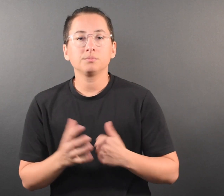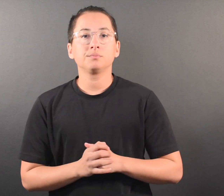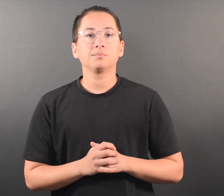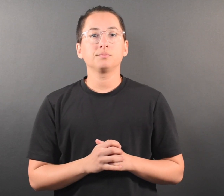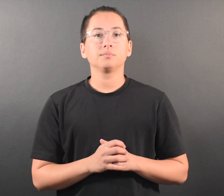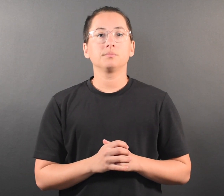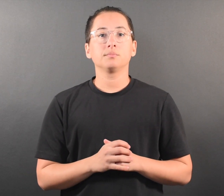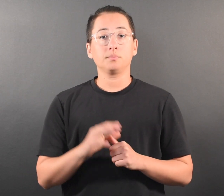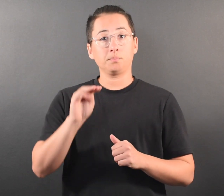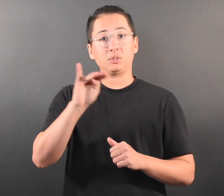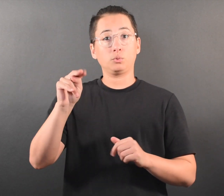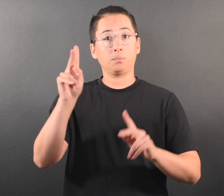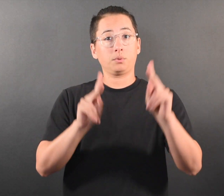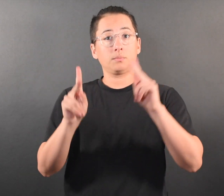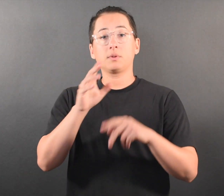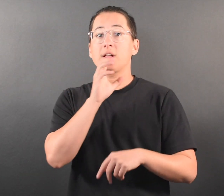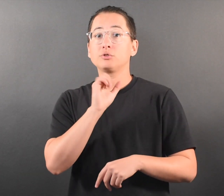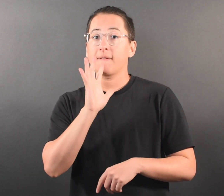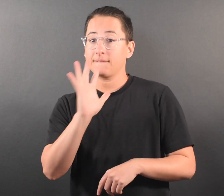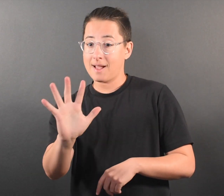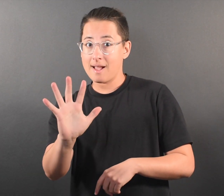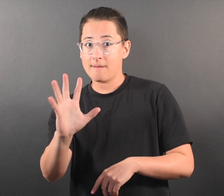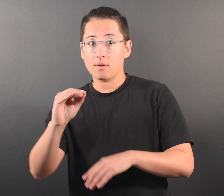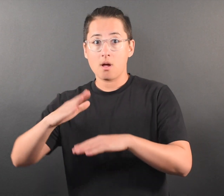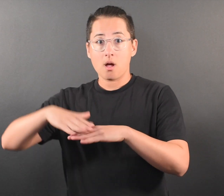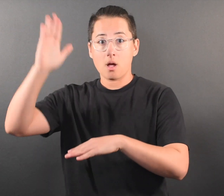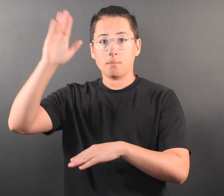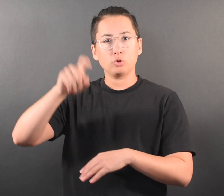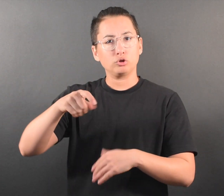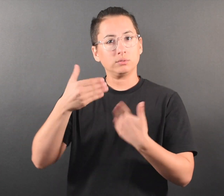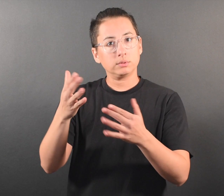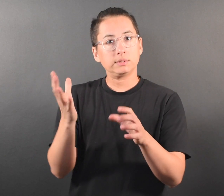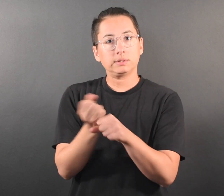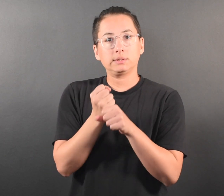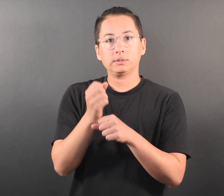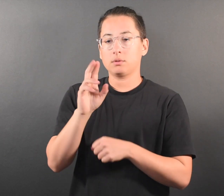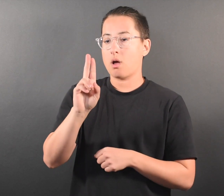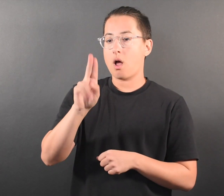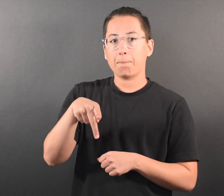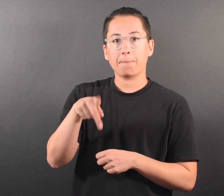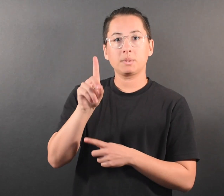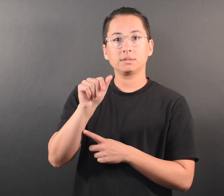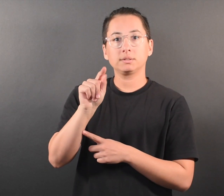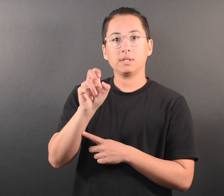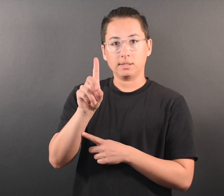Minnesotans age 5 and older should get an updated bivalent booster shot.